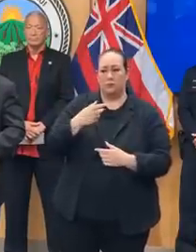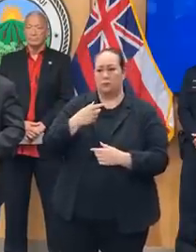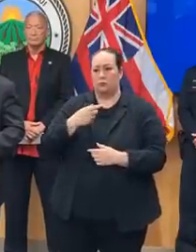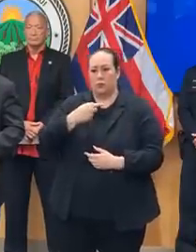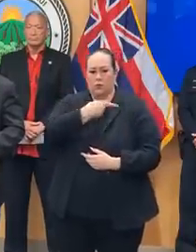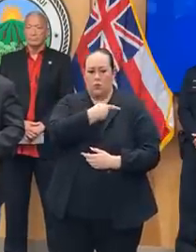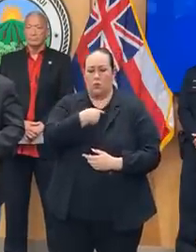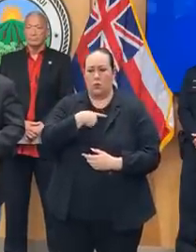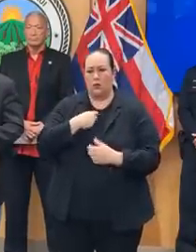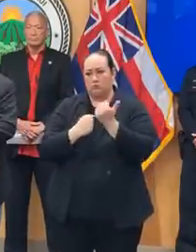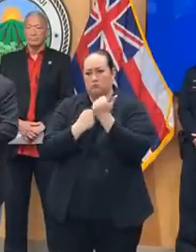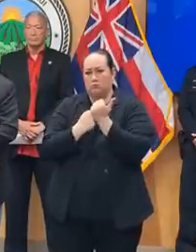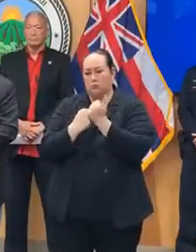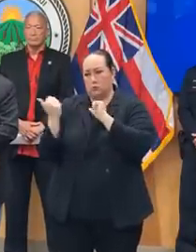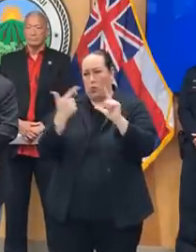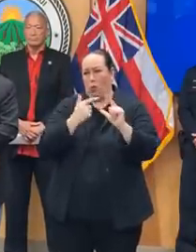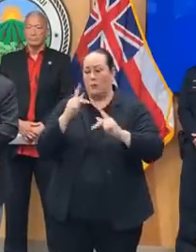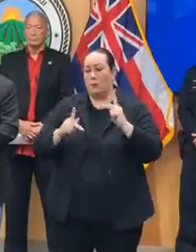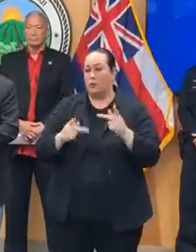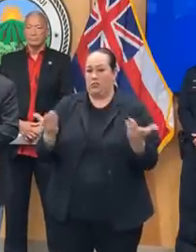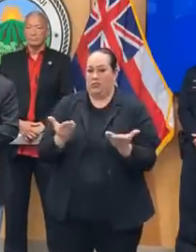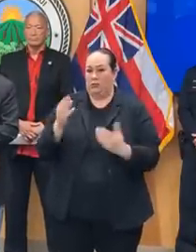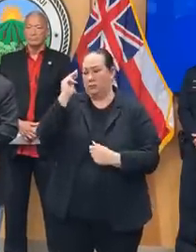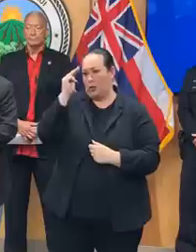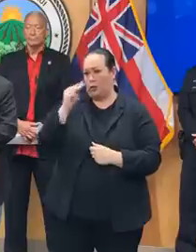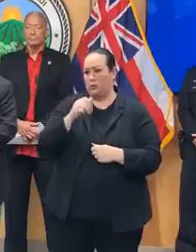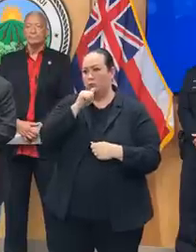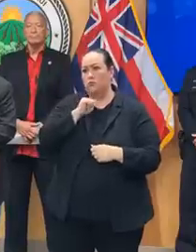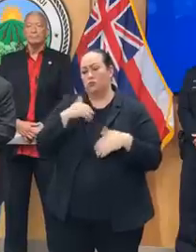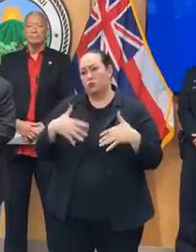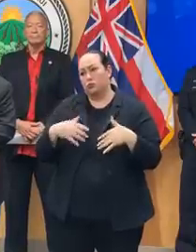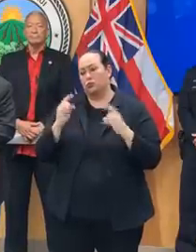and who are suffering. So we'll start with